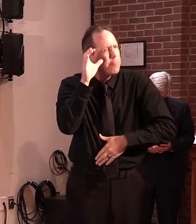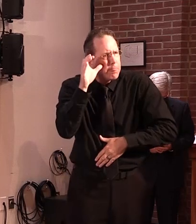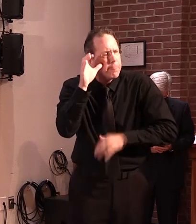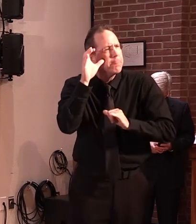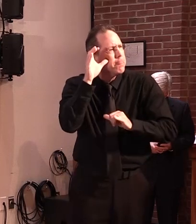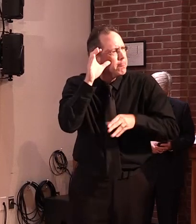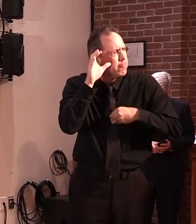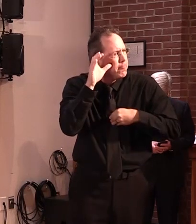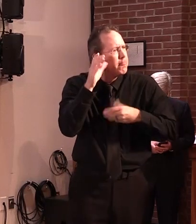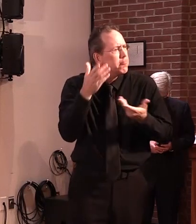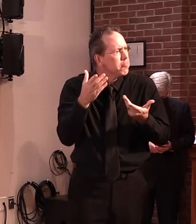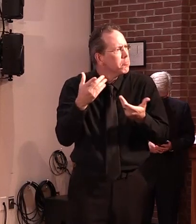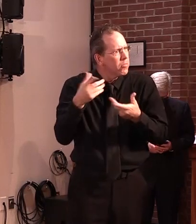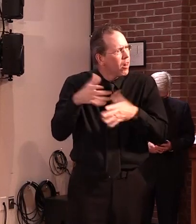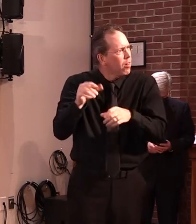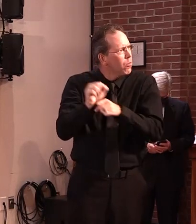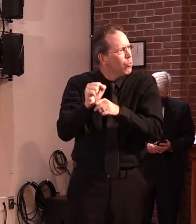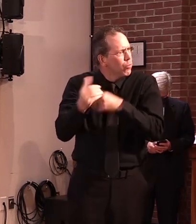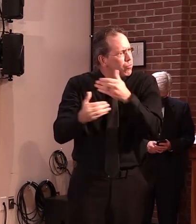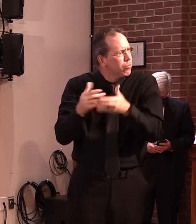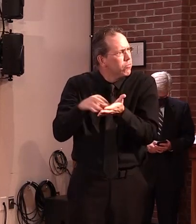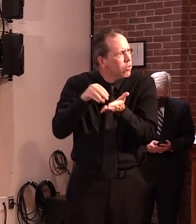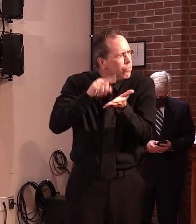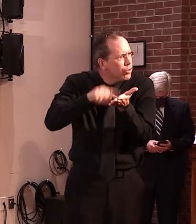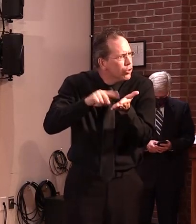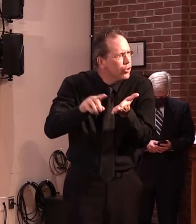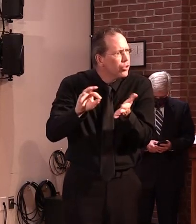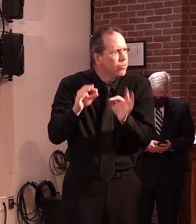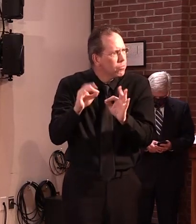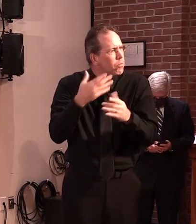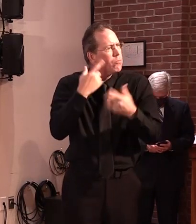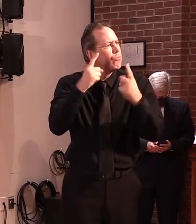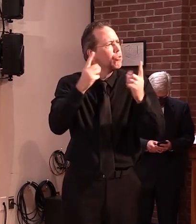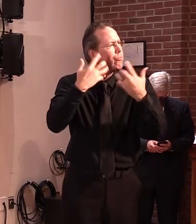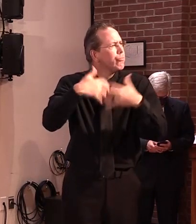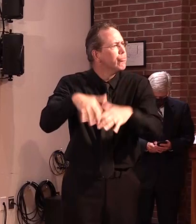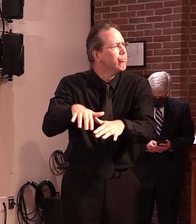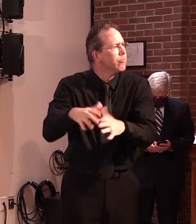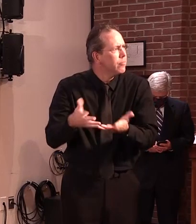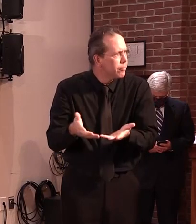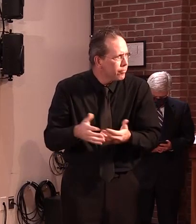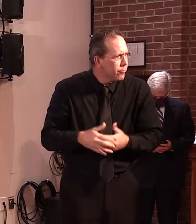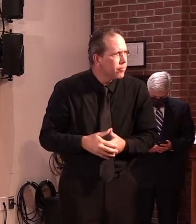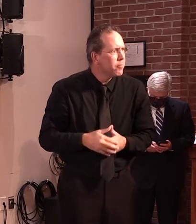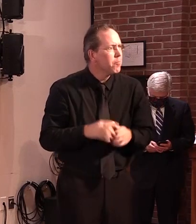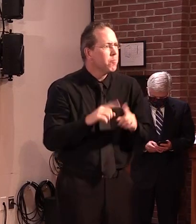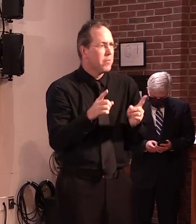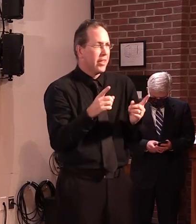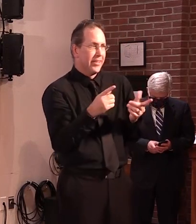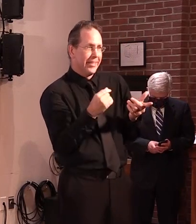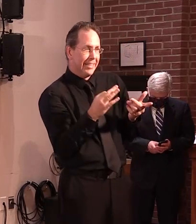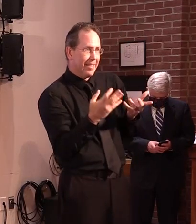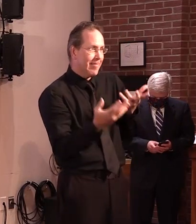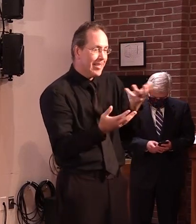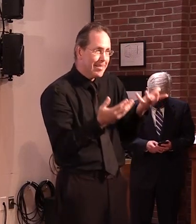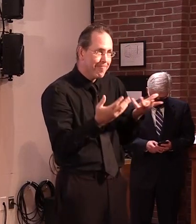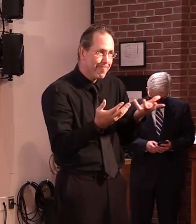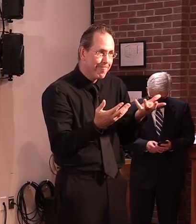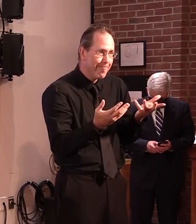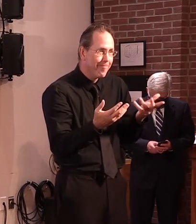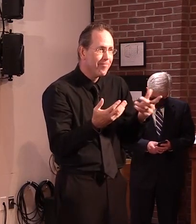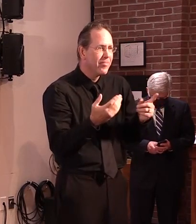work very well. However, when you have a situation of a combination of inherent divisiveness